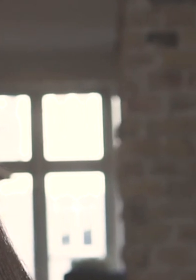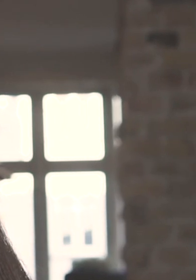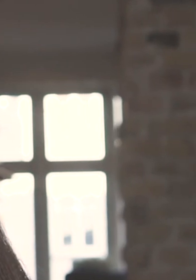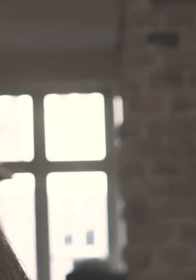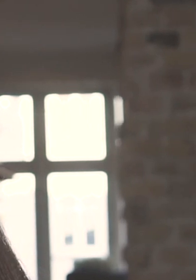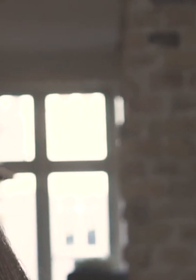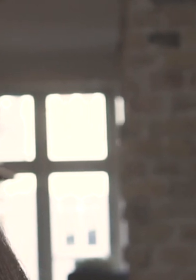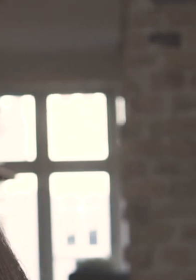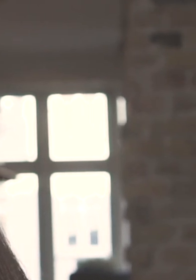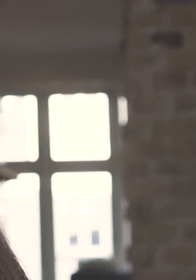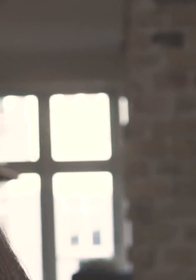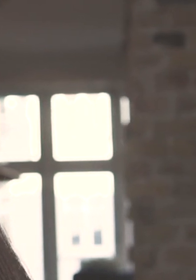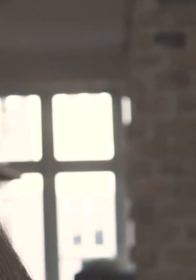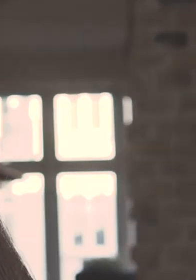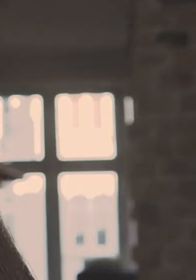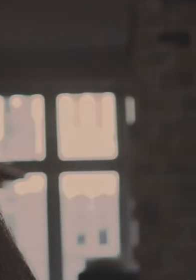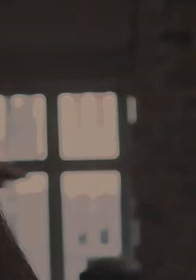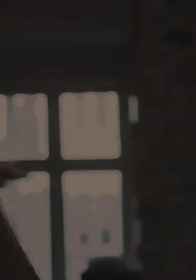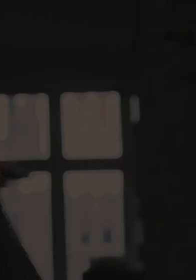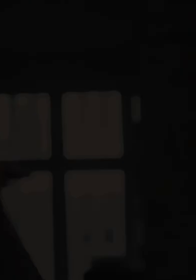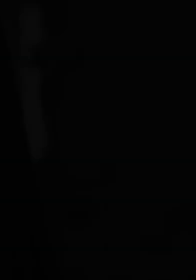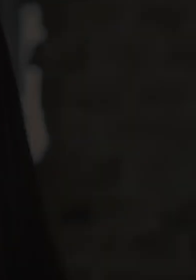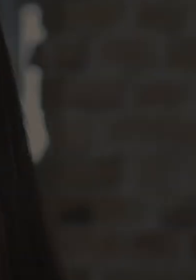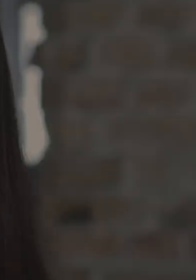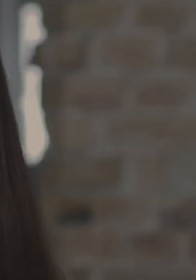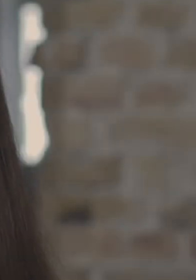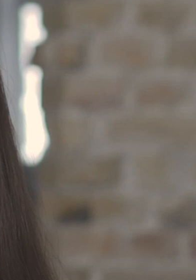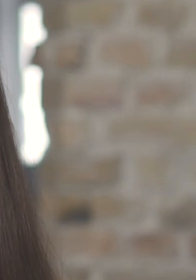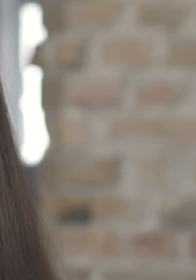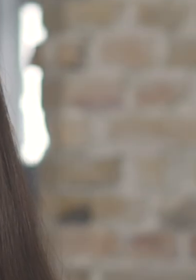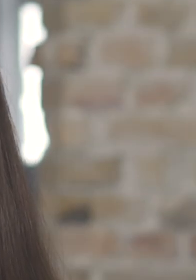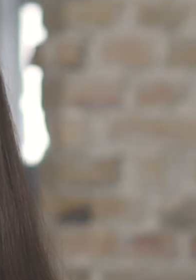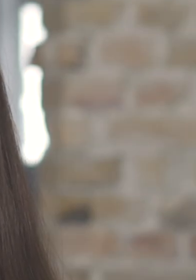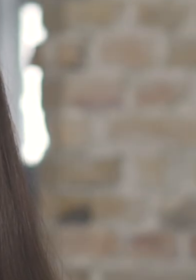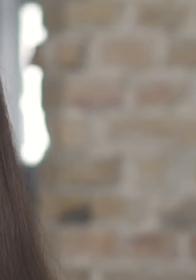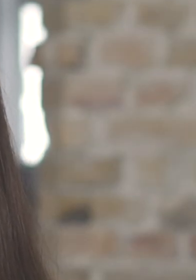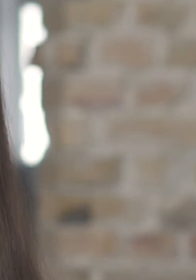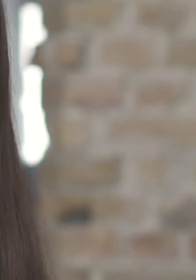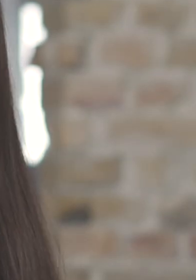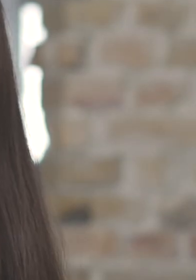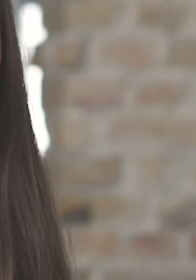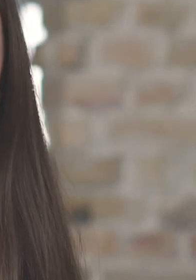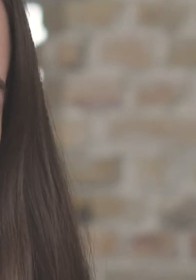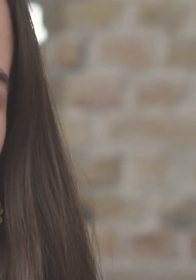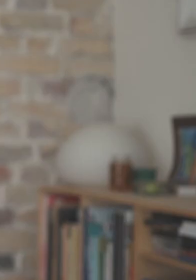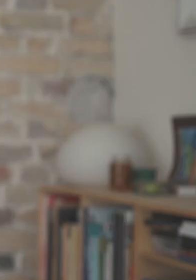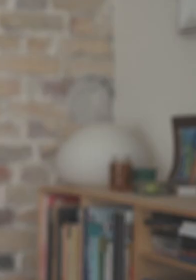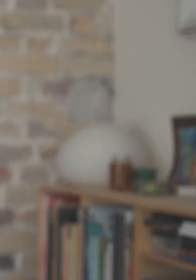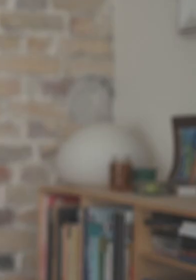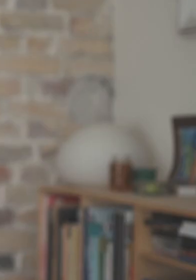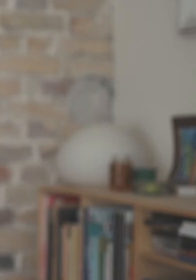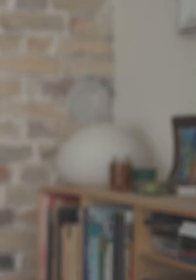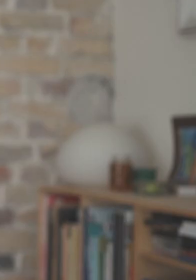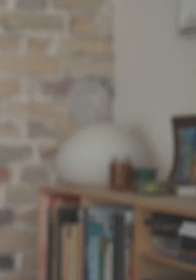vulnerable. I am the universe. My superpower is my vulnerability, yeah,